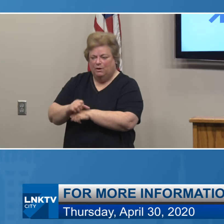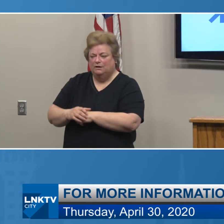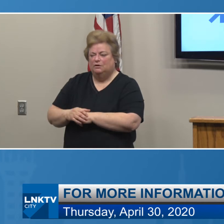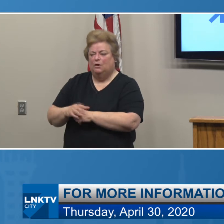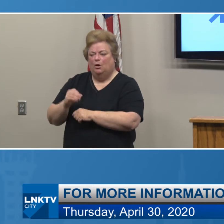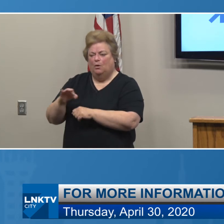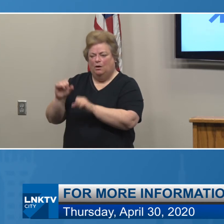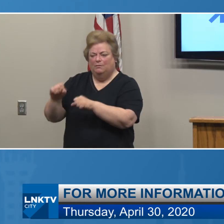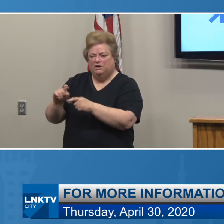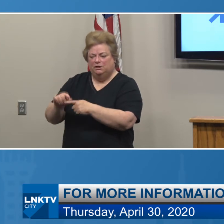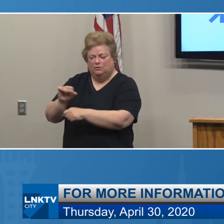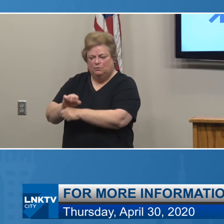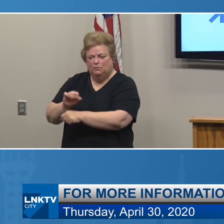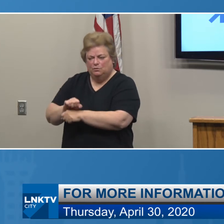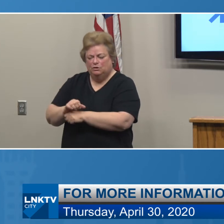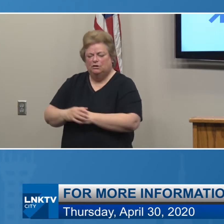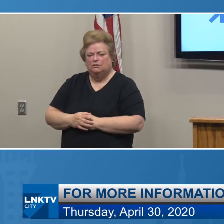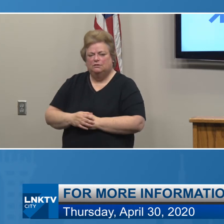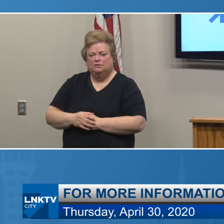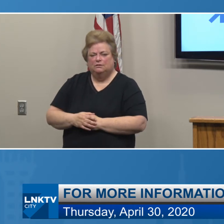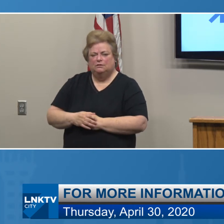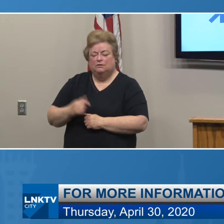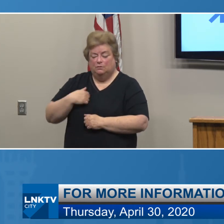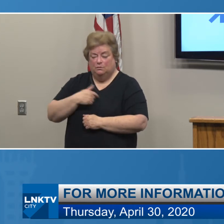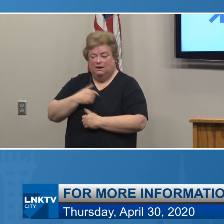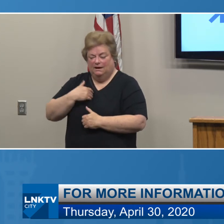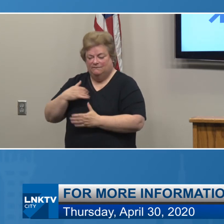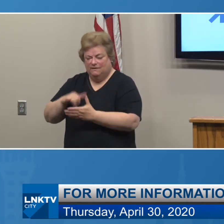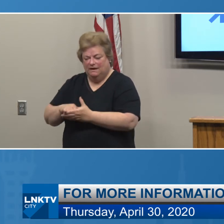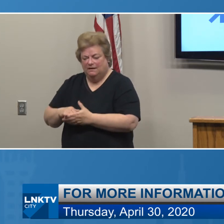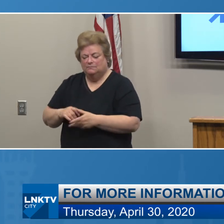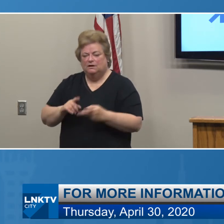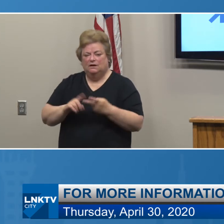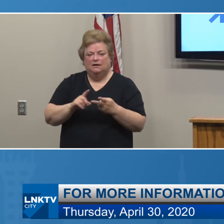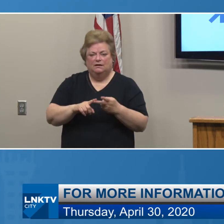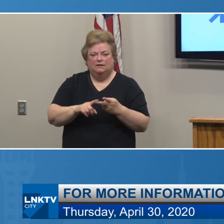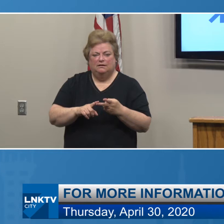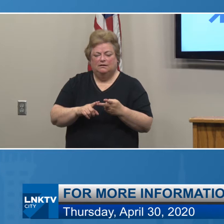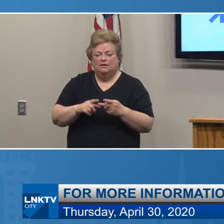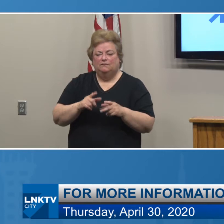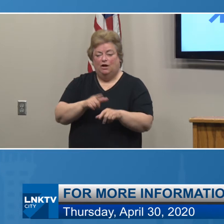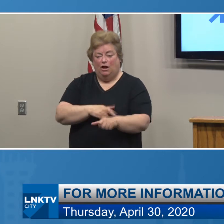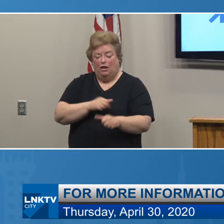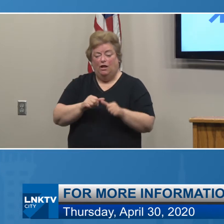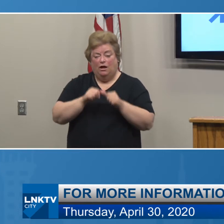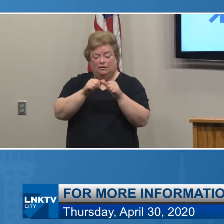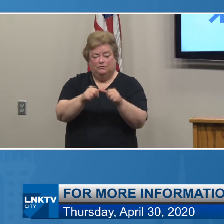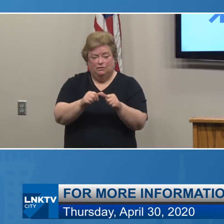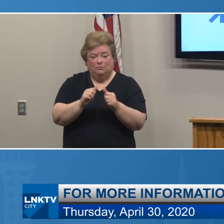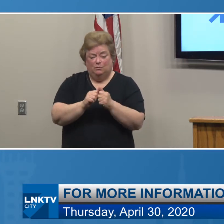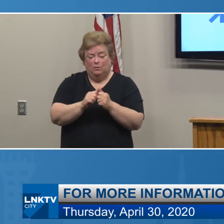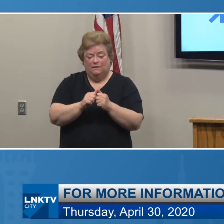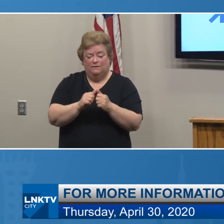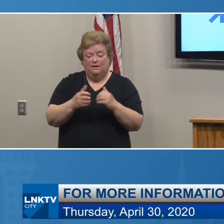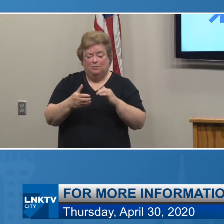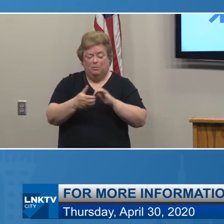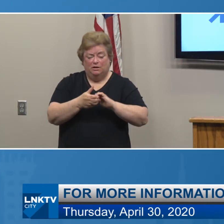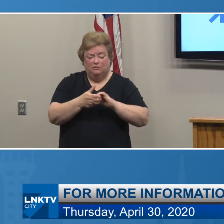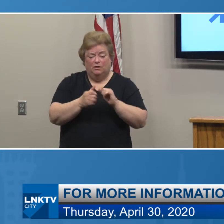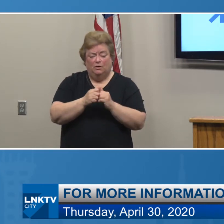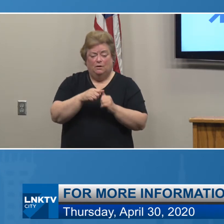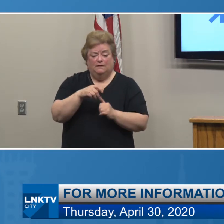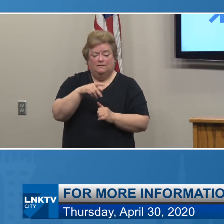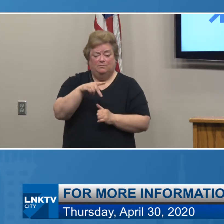to work. So we have that. The other thing is long-term with the partnership with the Public Service Commission